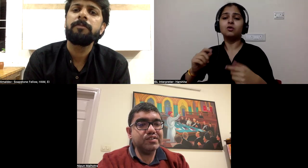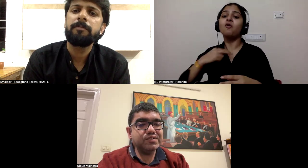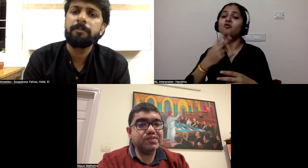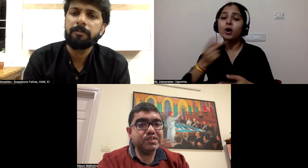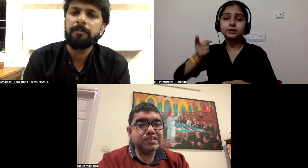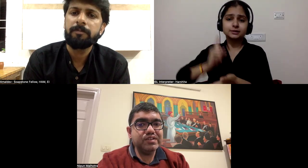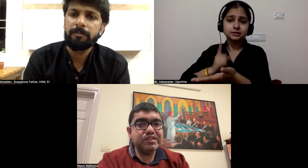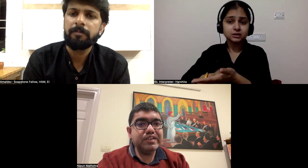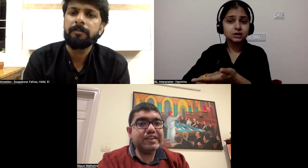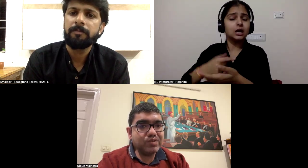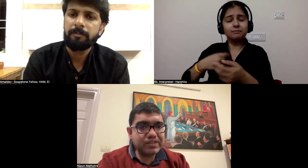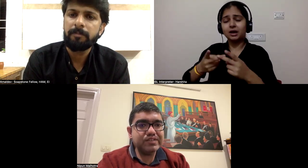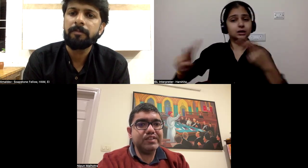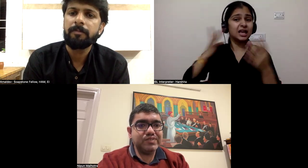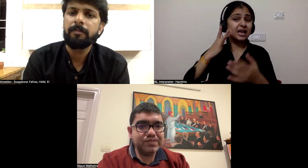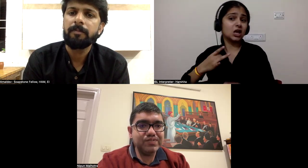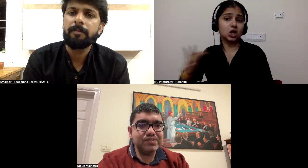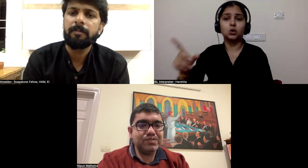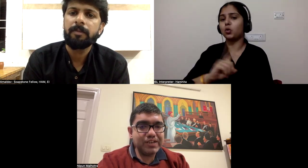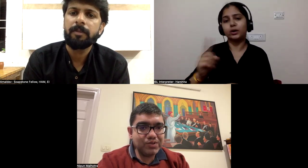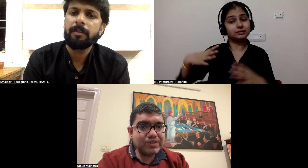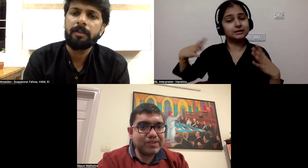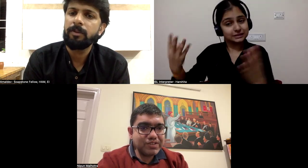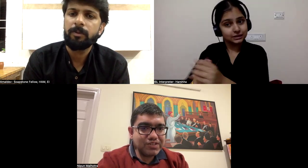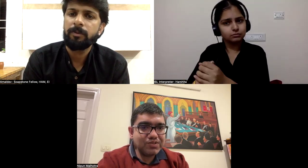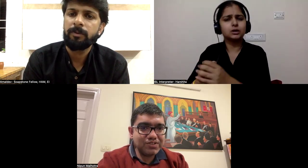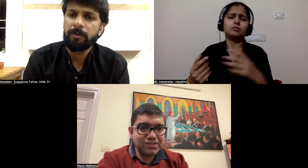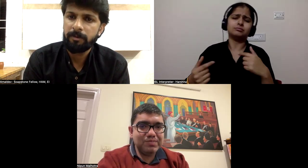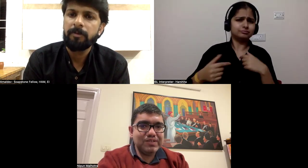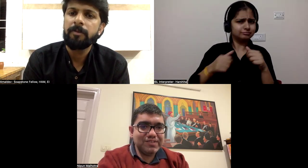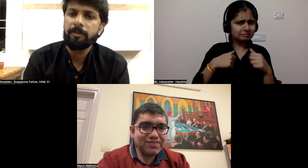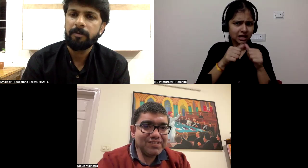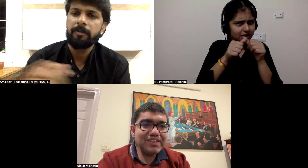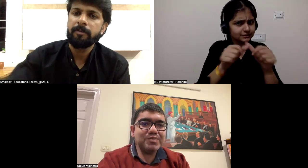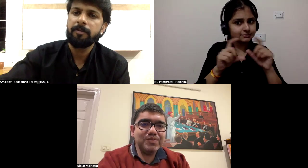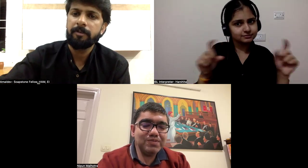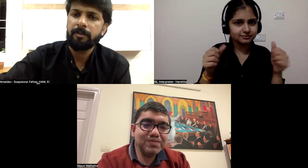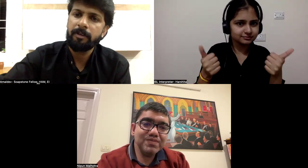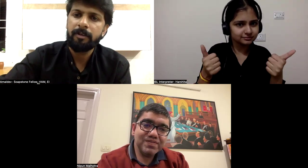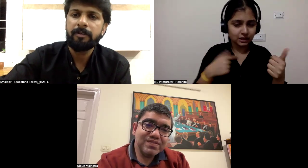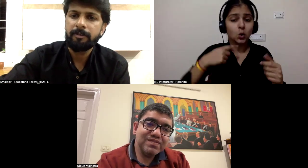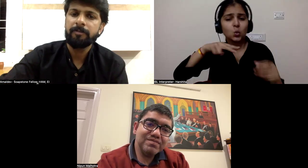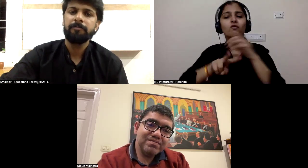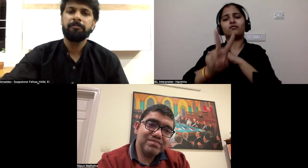not ignored that way. So I don't know whether I've answered your question, but that's my view.